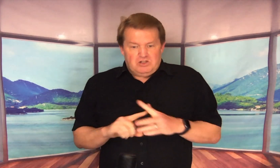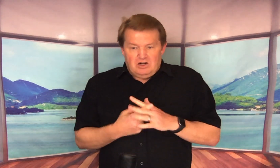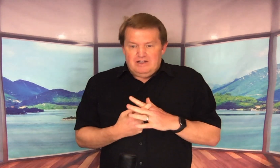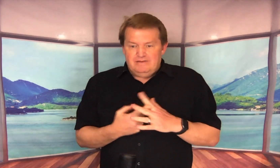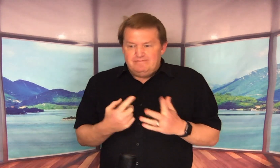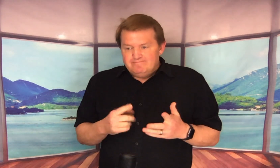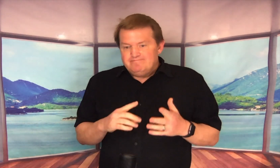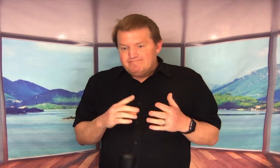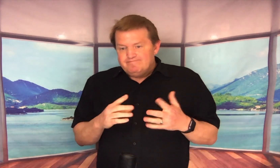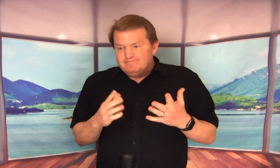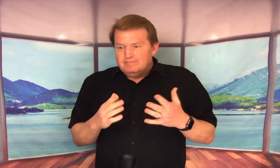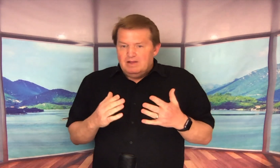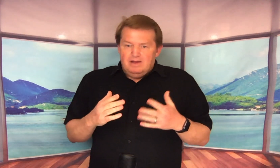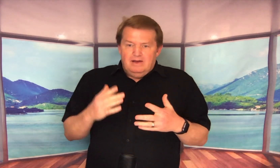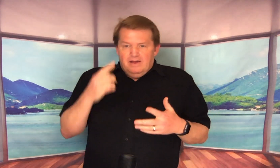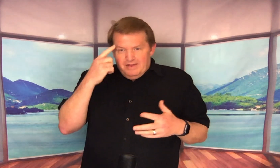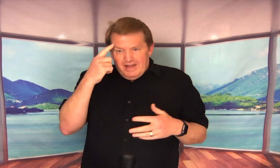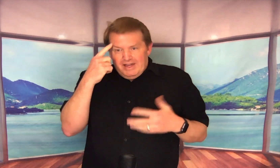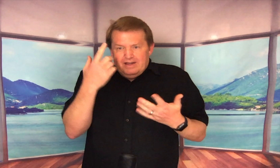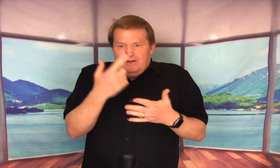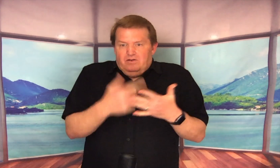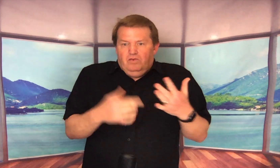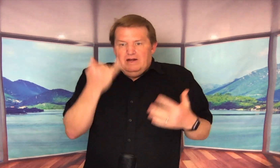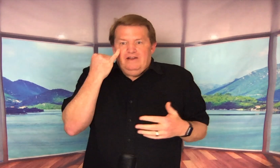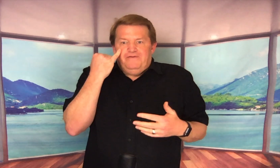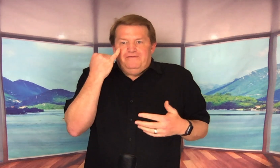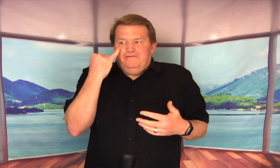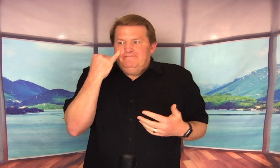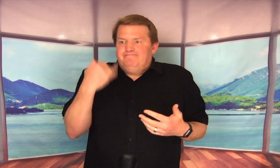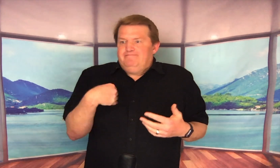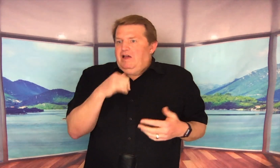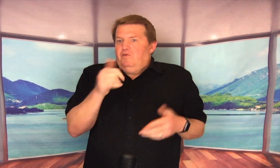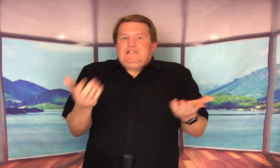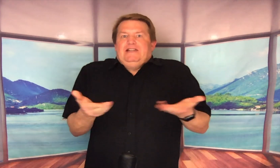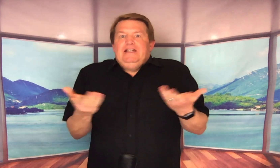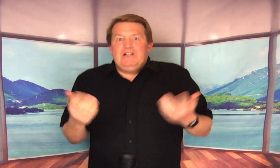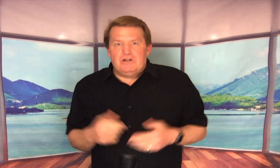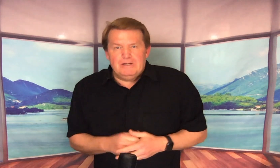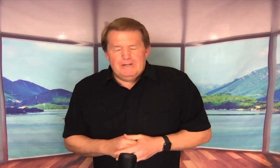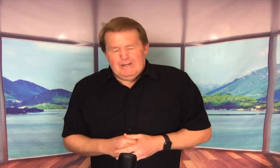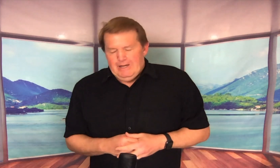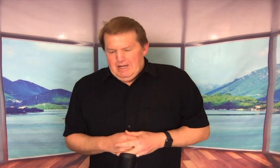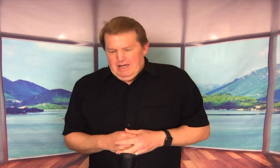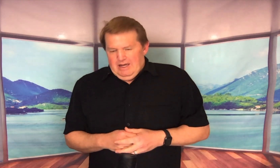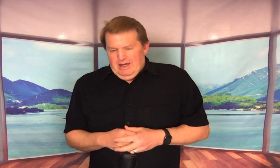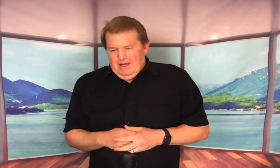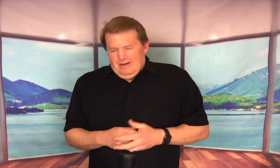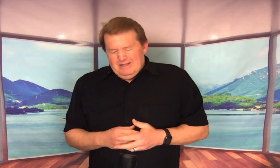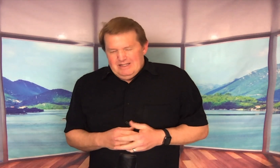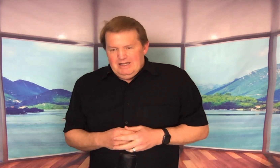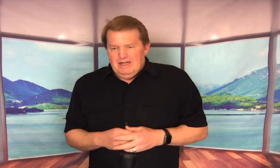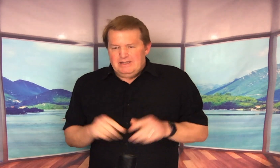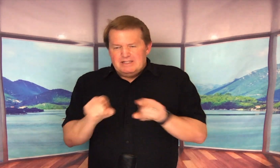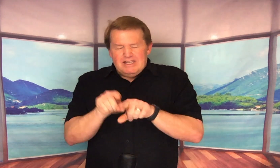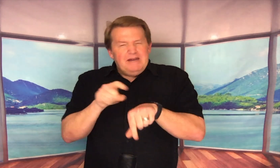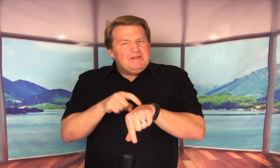Started thinking, what if I wasn't here? At the same time,